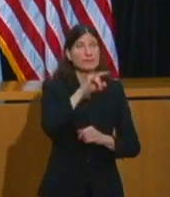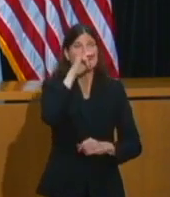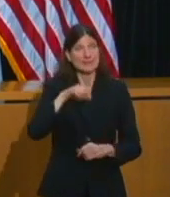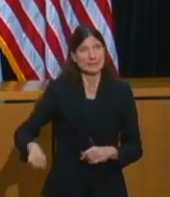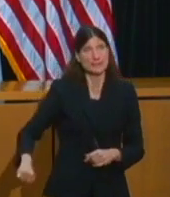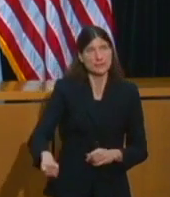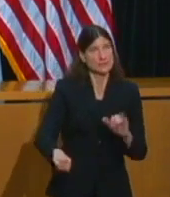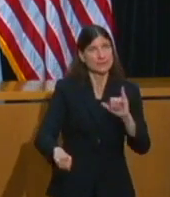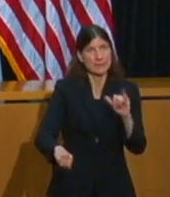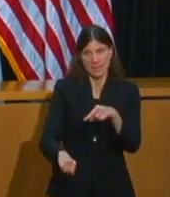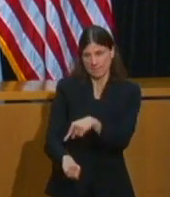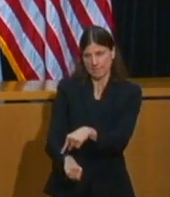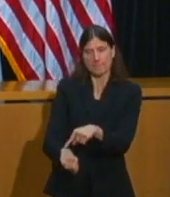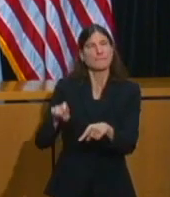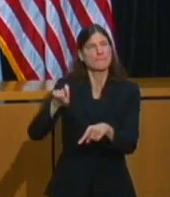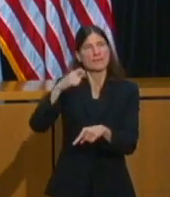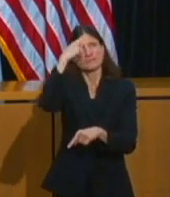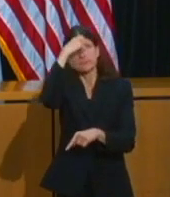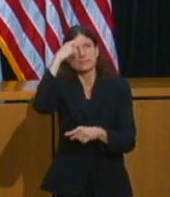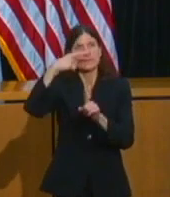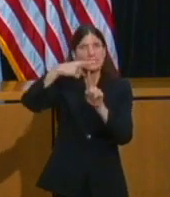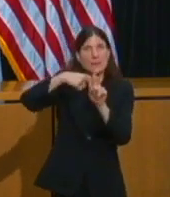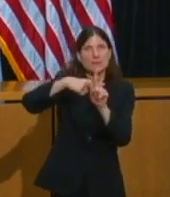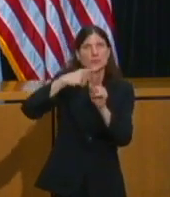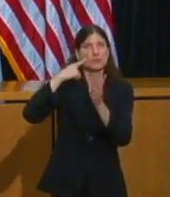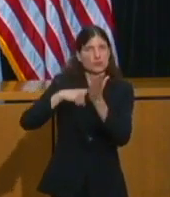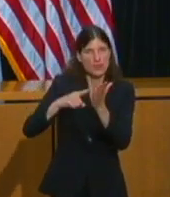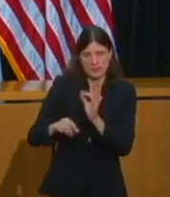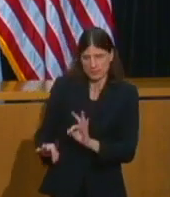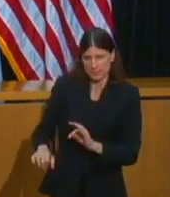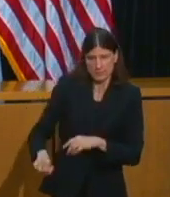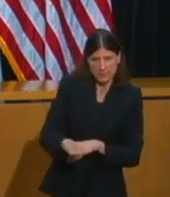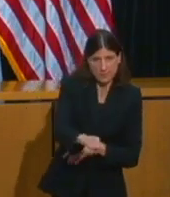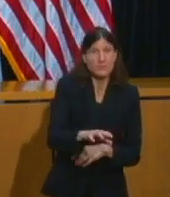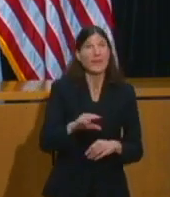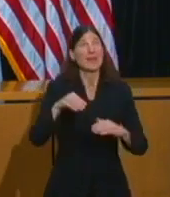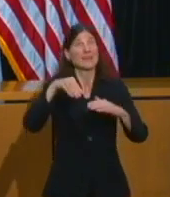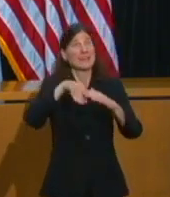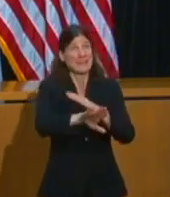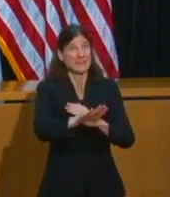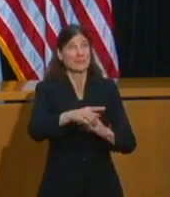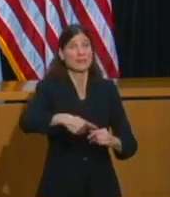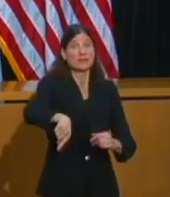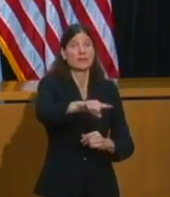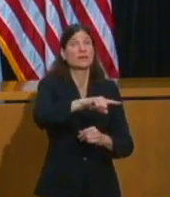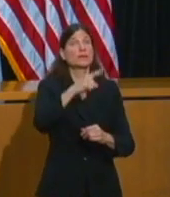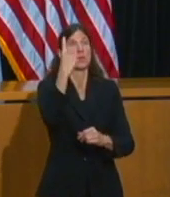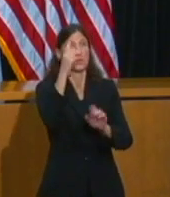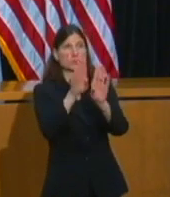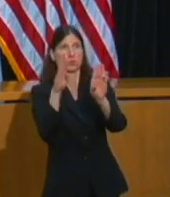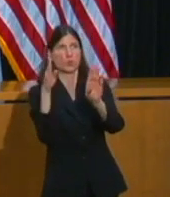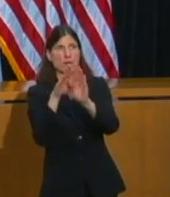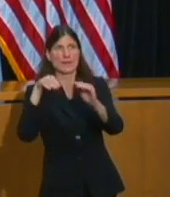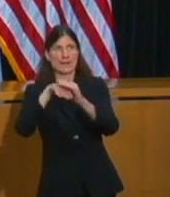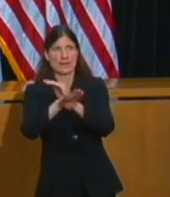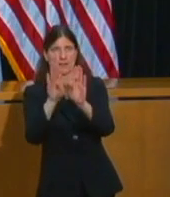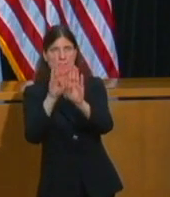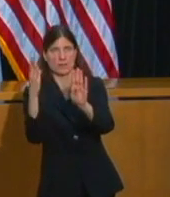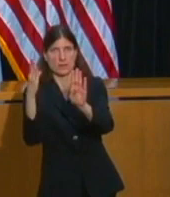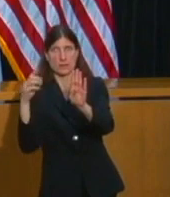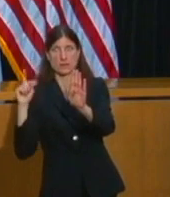parents will need to drop children off on a staggered schedule at the door so we can limit non-essential adults in our childcare